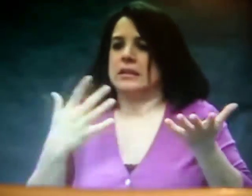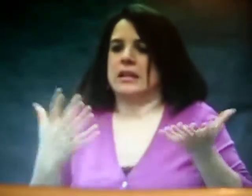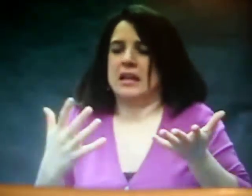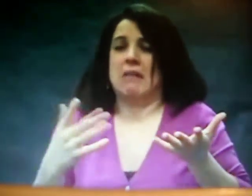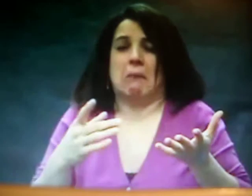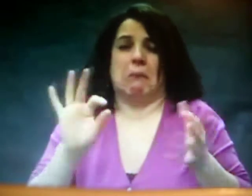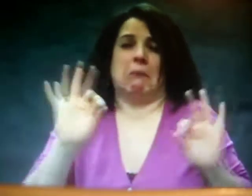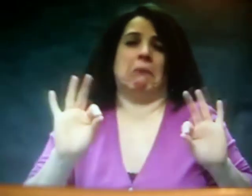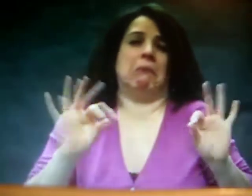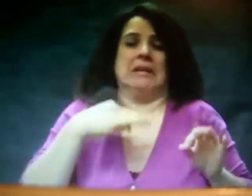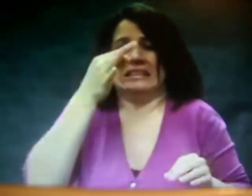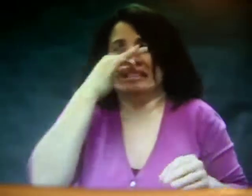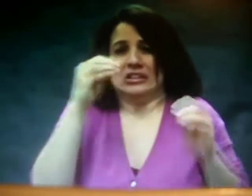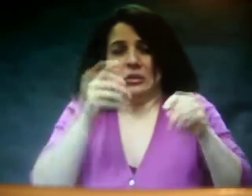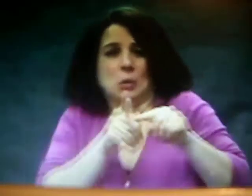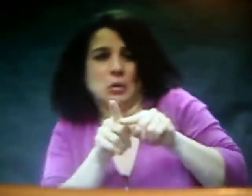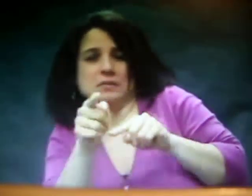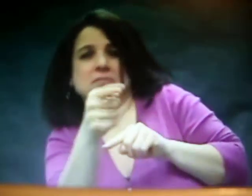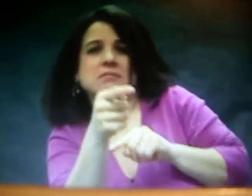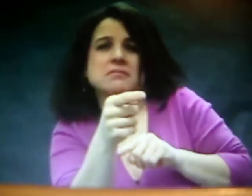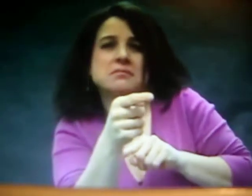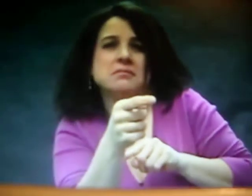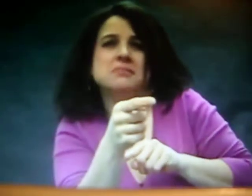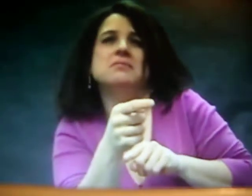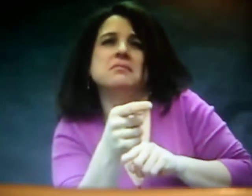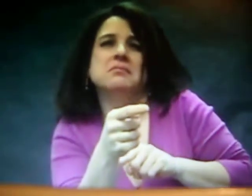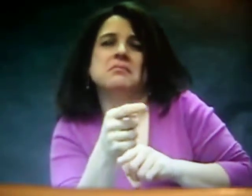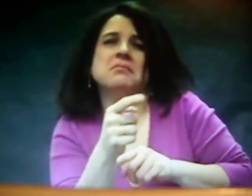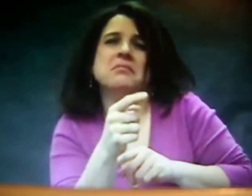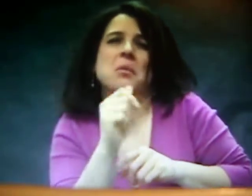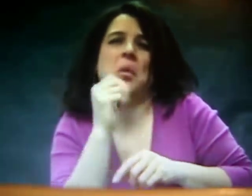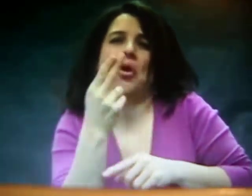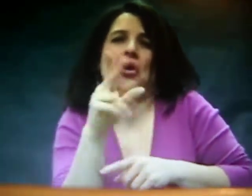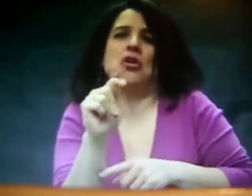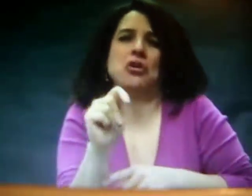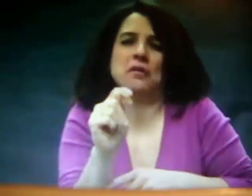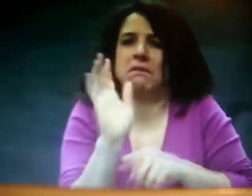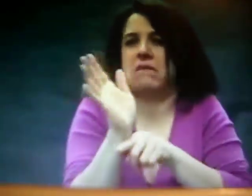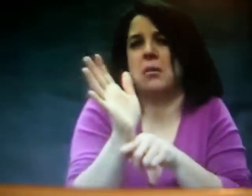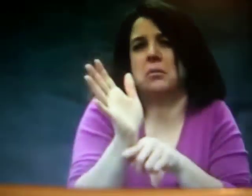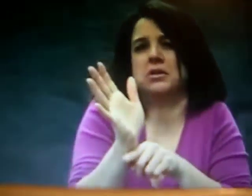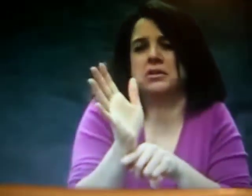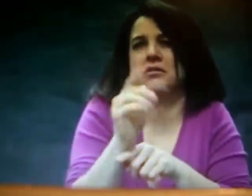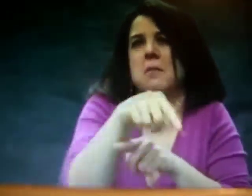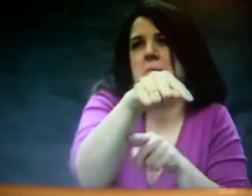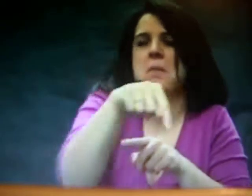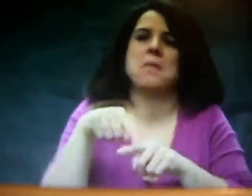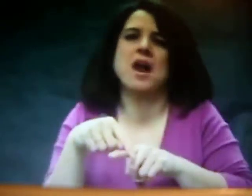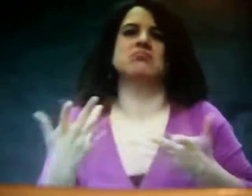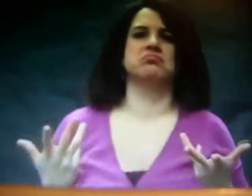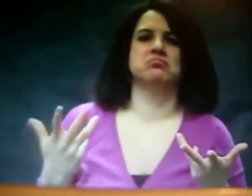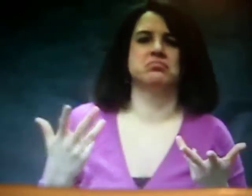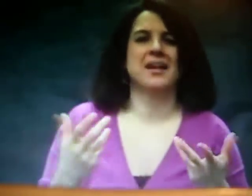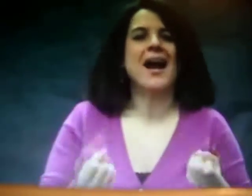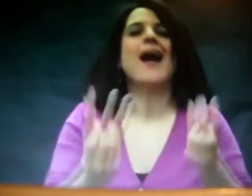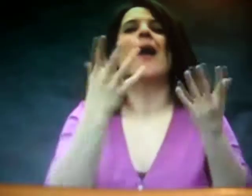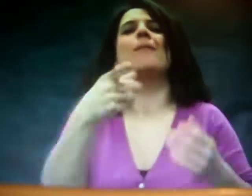some soup and some medicine. So I thought it would be okay if I went right around the corner. I thought it wouldn't hurt. Maybe 5